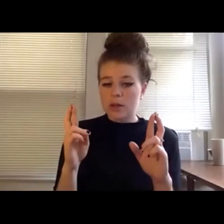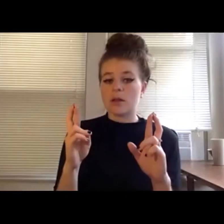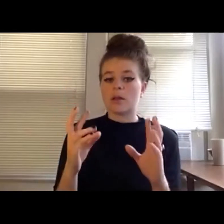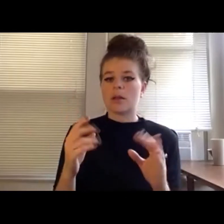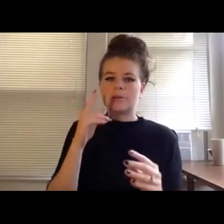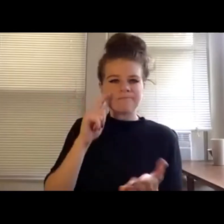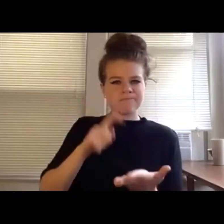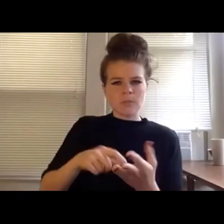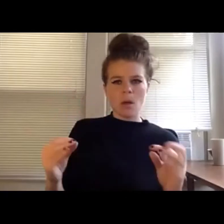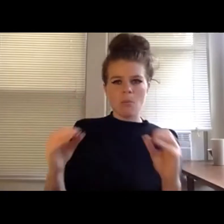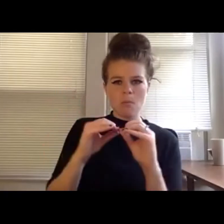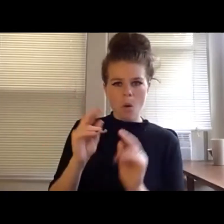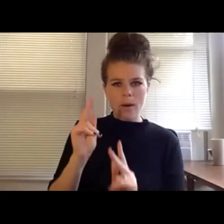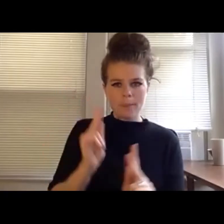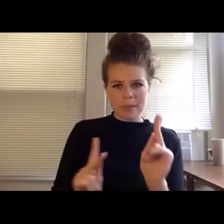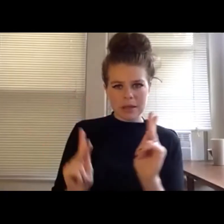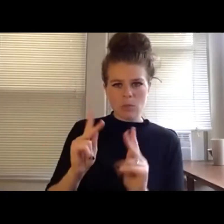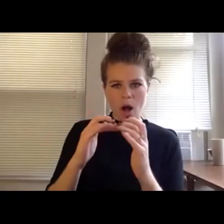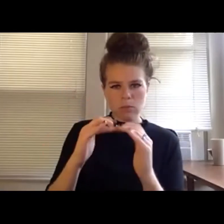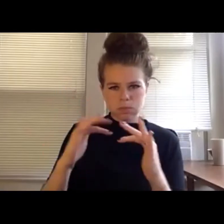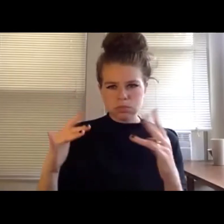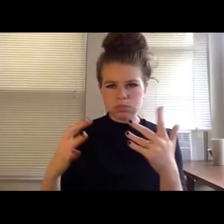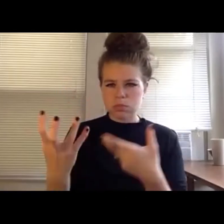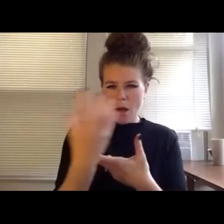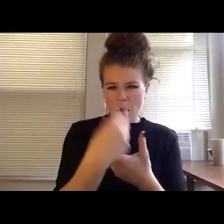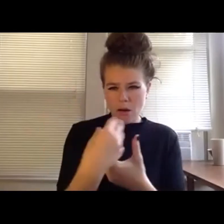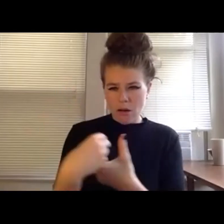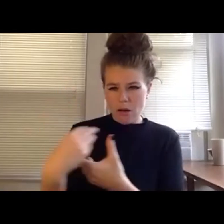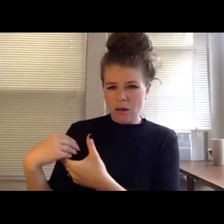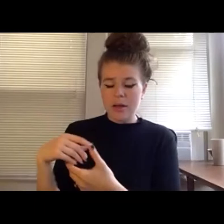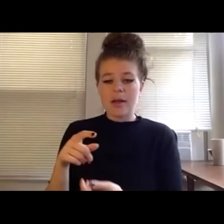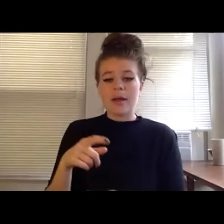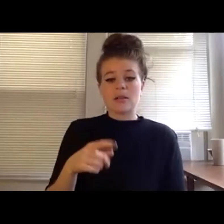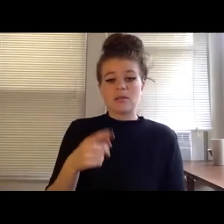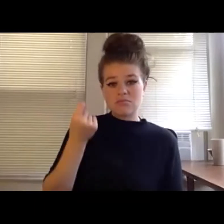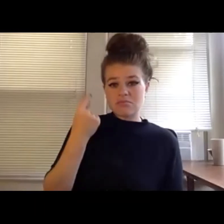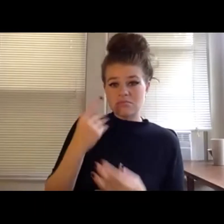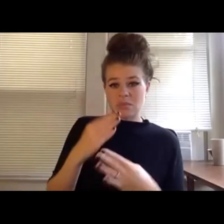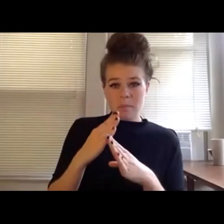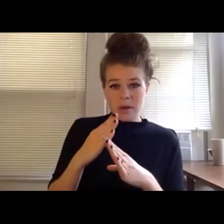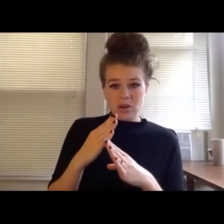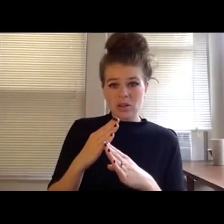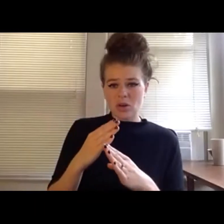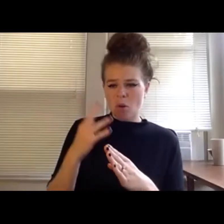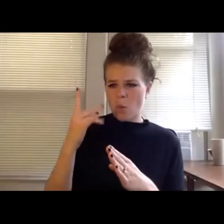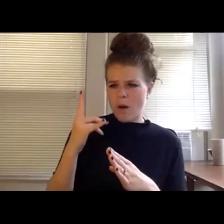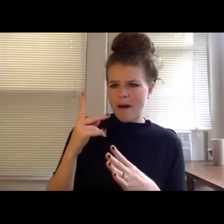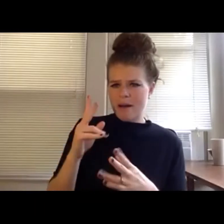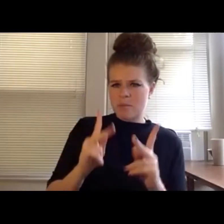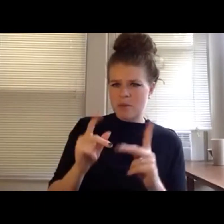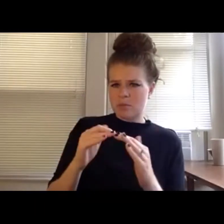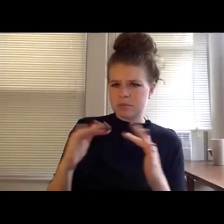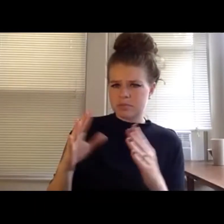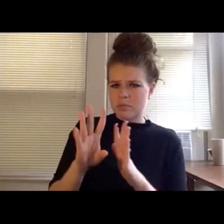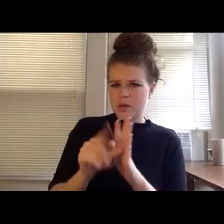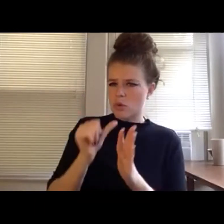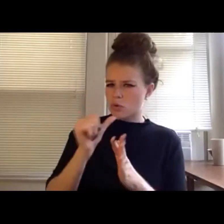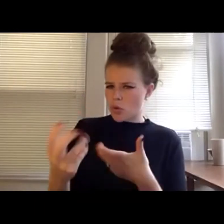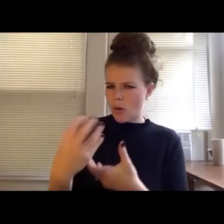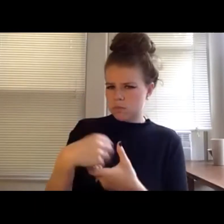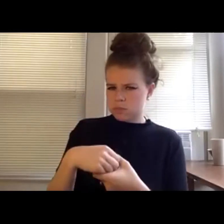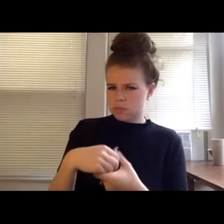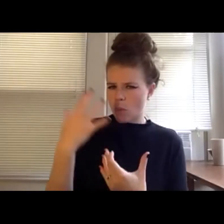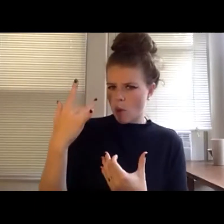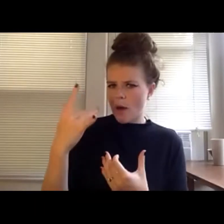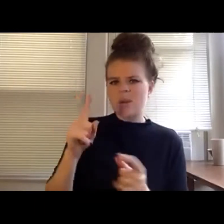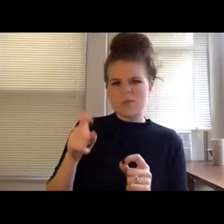more people and understand the barriers of enrolling patients from diverse backgrounds to clinical studies, because that's